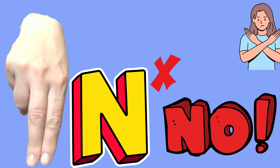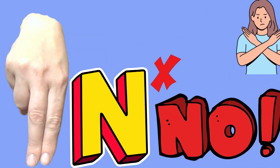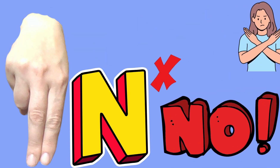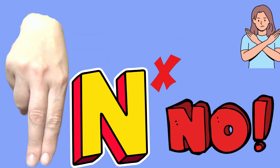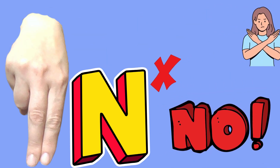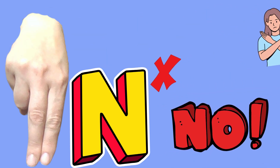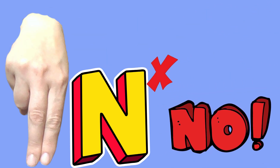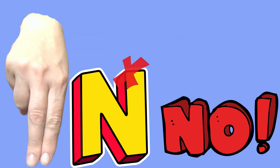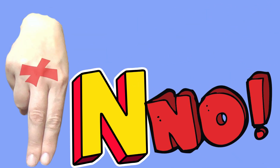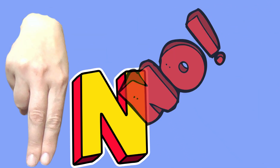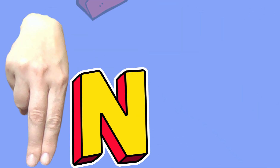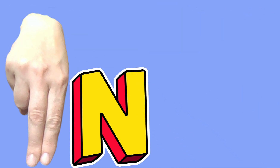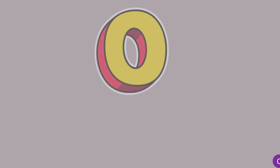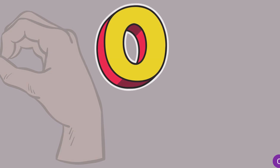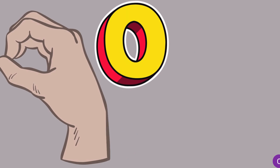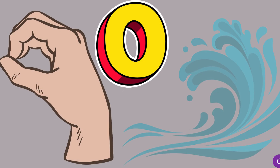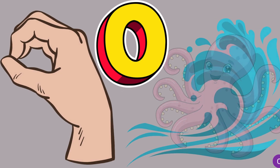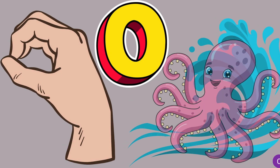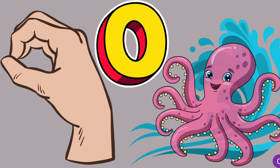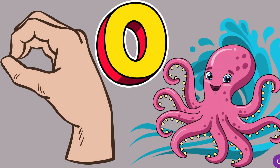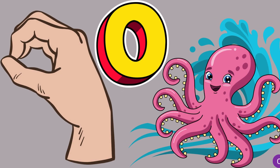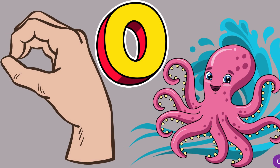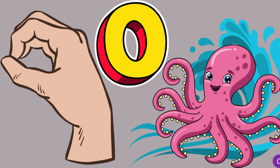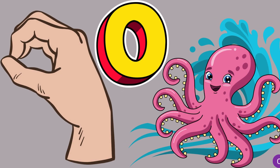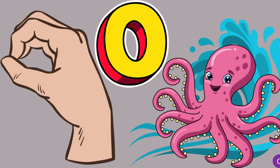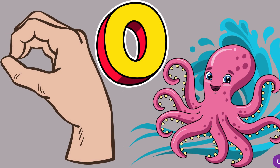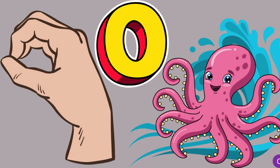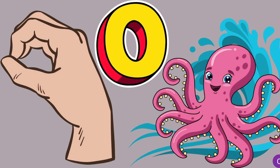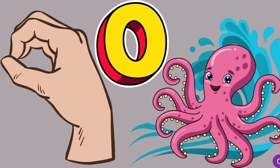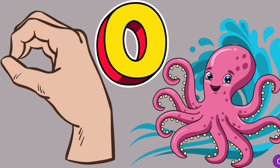No. O is for octopus.